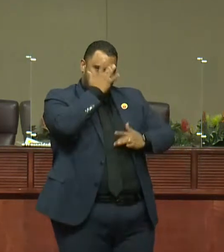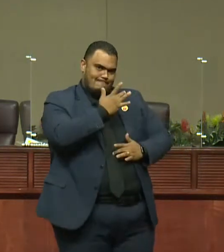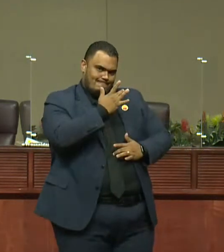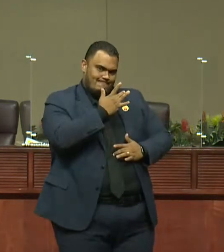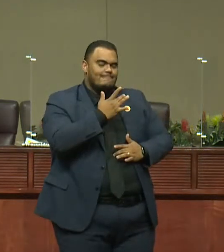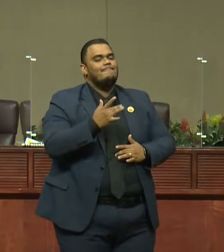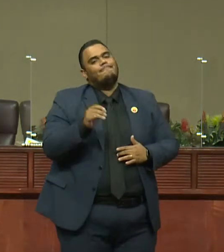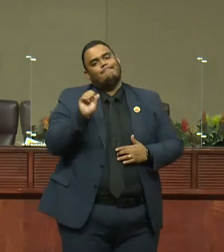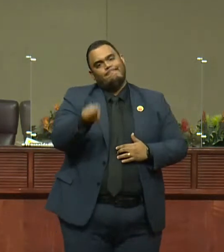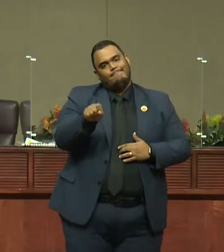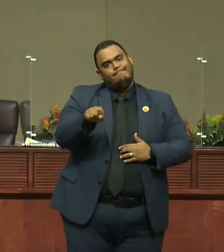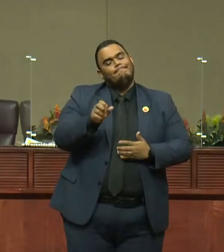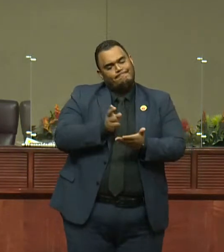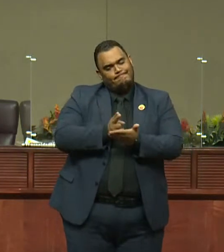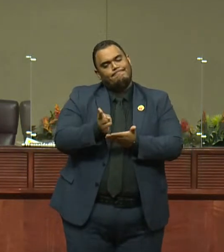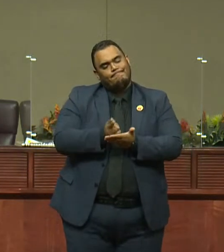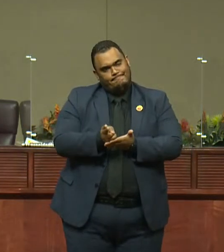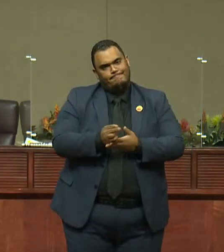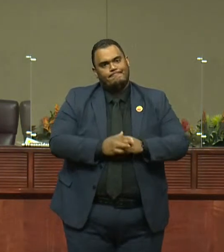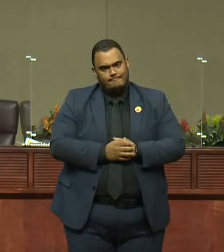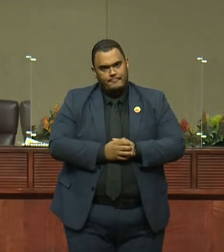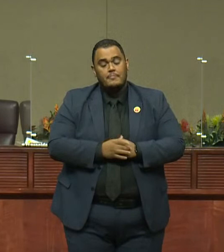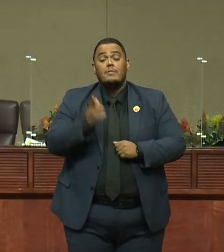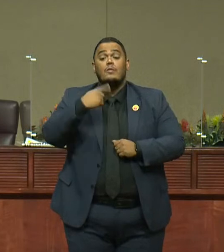have. We now have